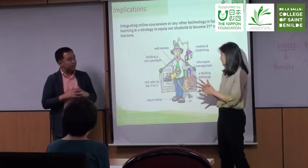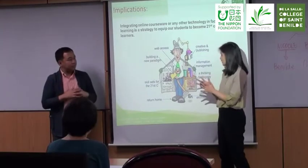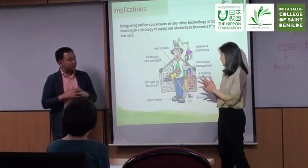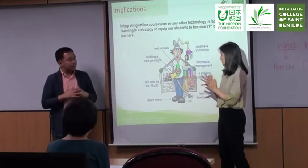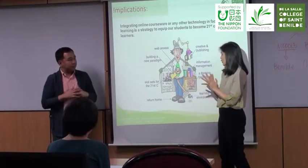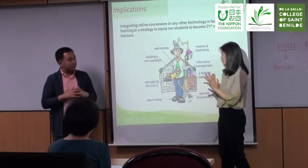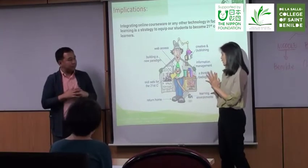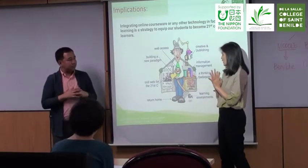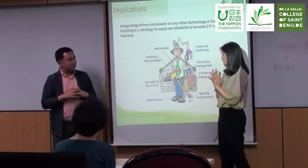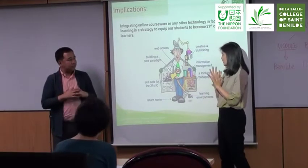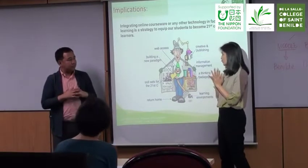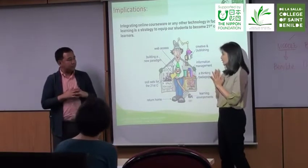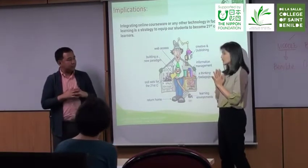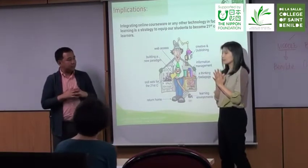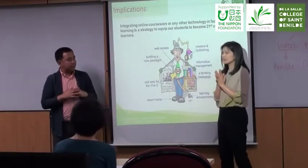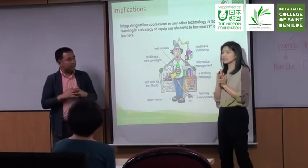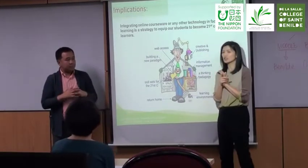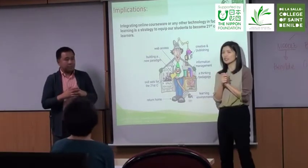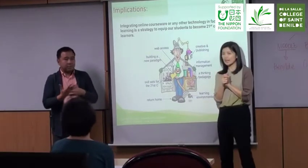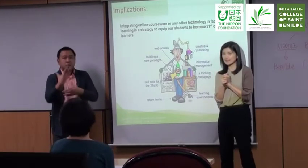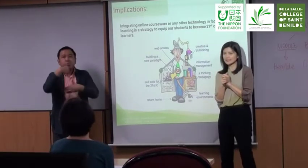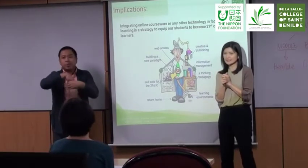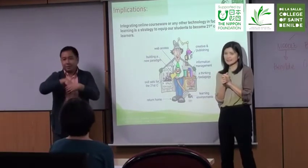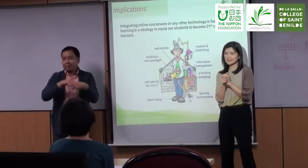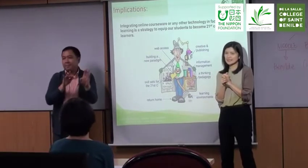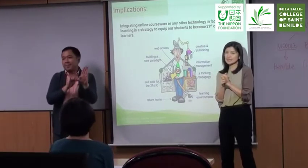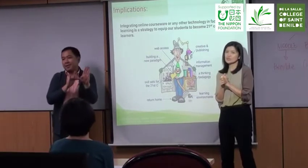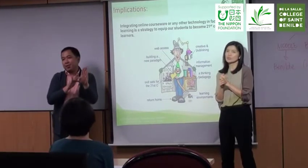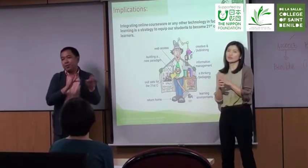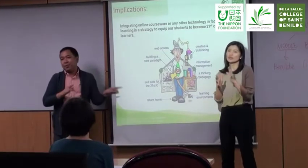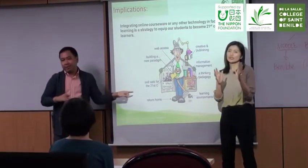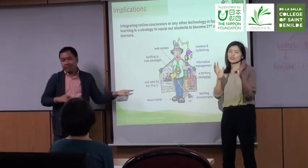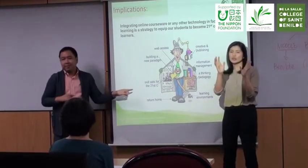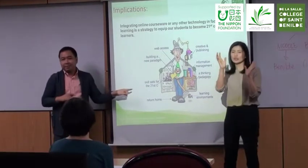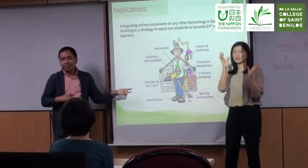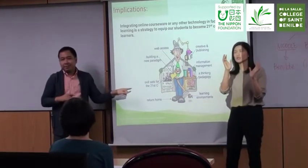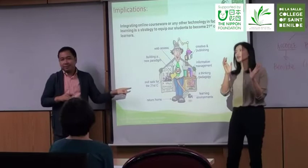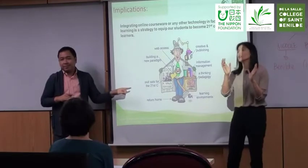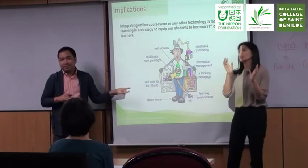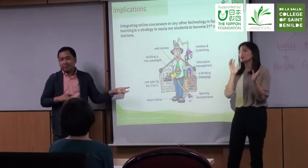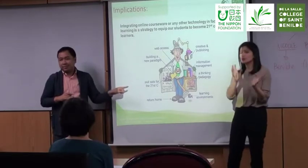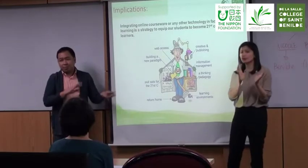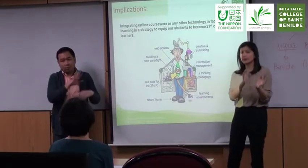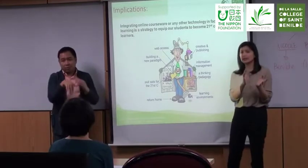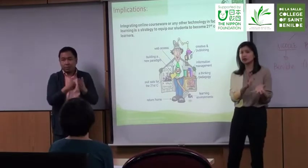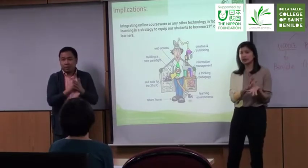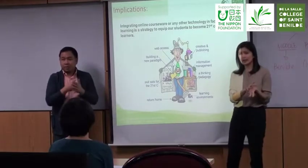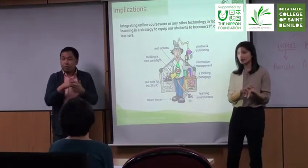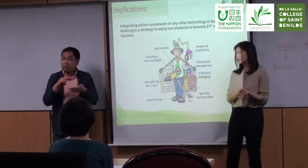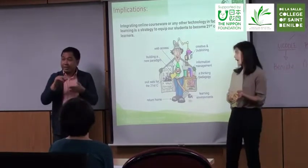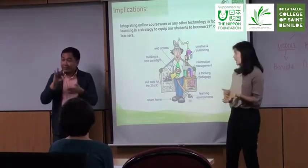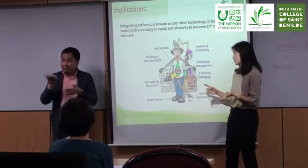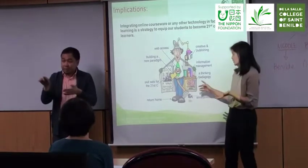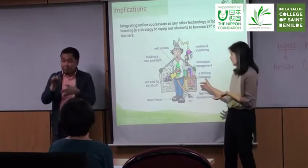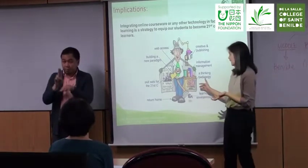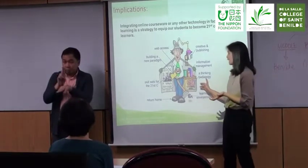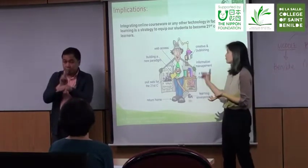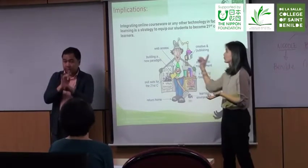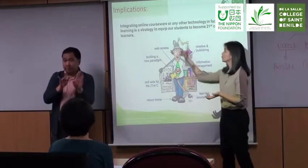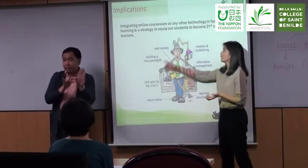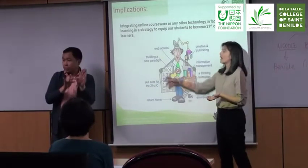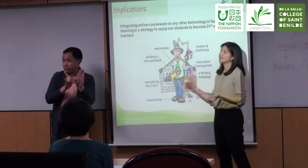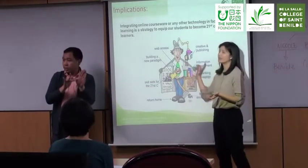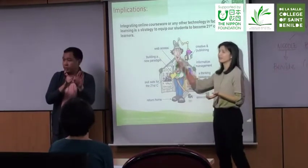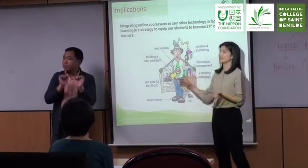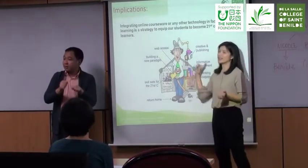is under or is included in the Binilk Online. So your use of Binilk Online would actually